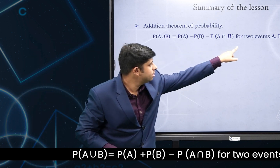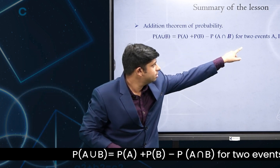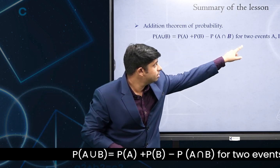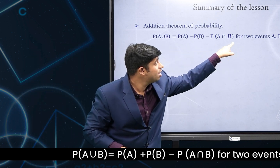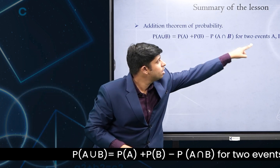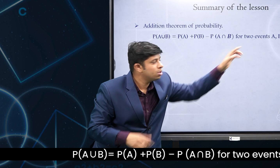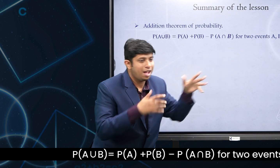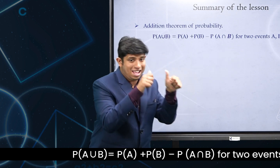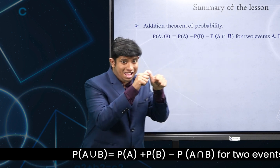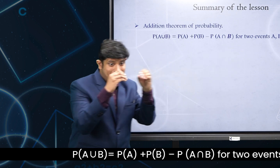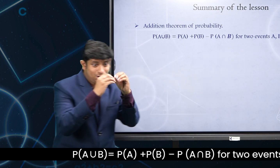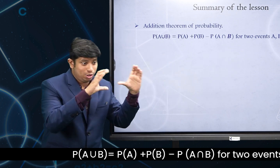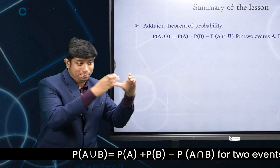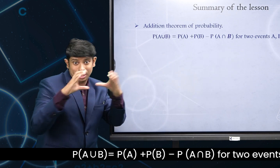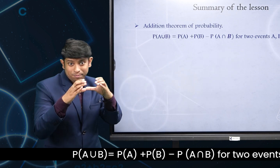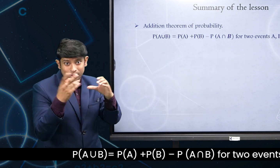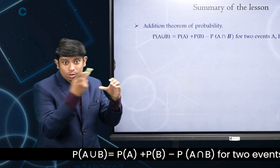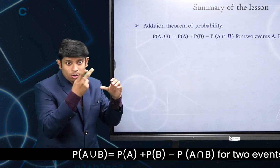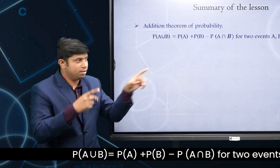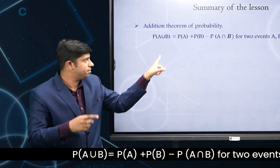B for two events A, B.